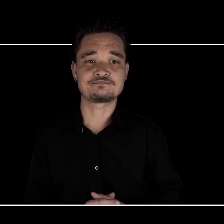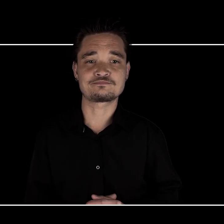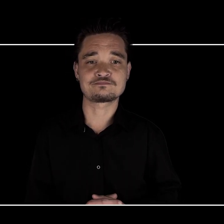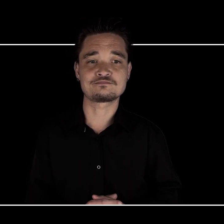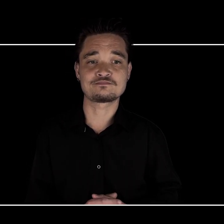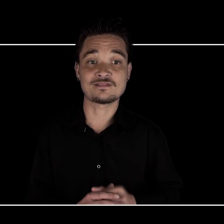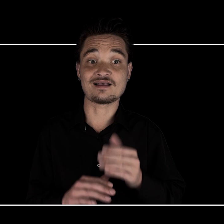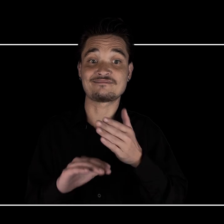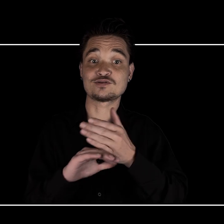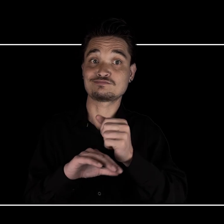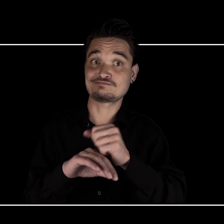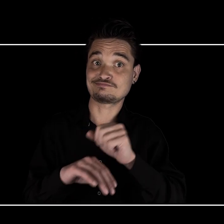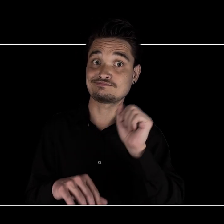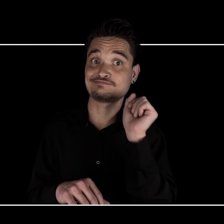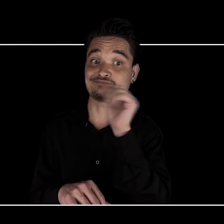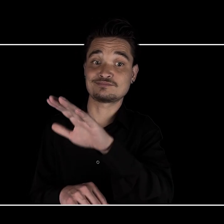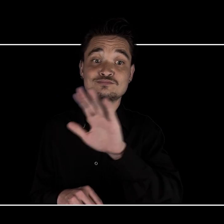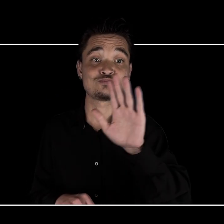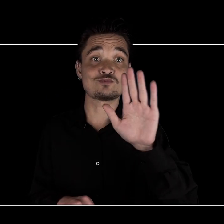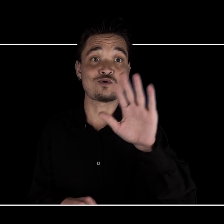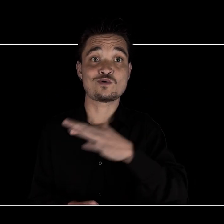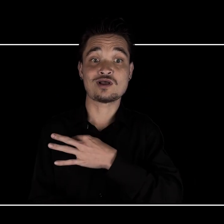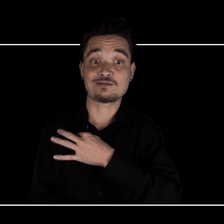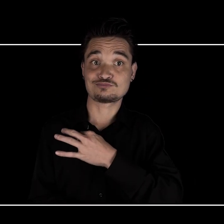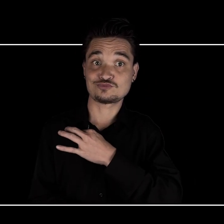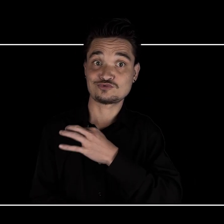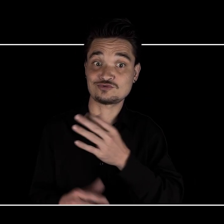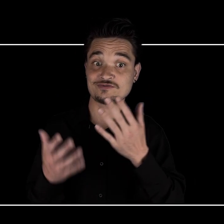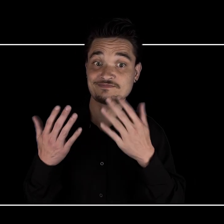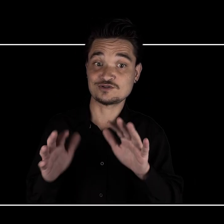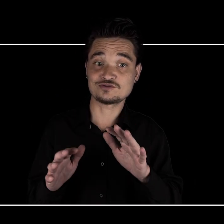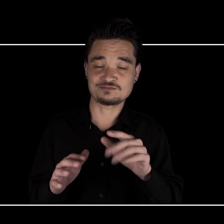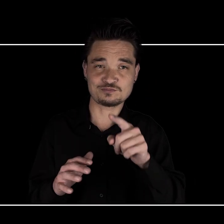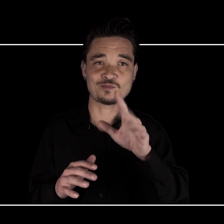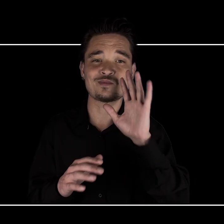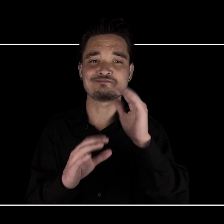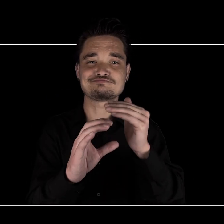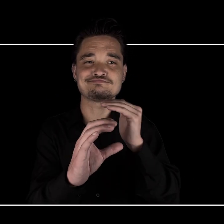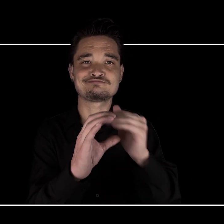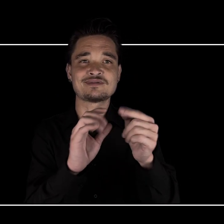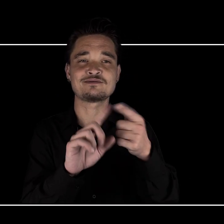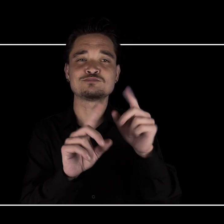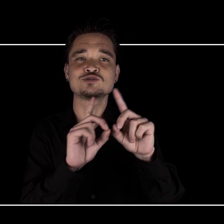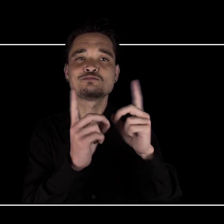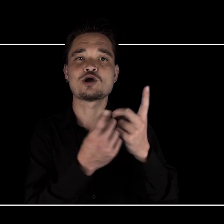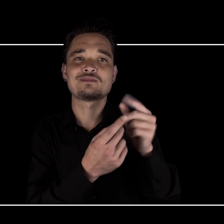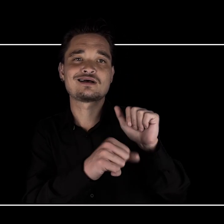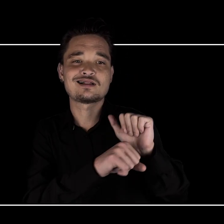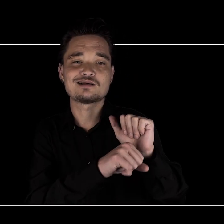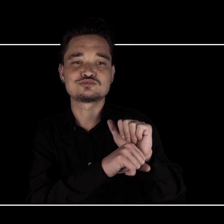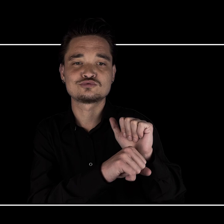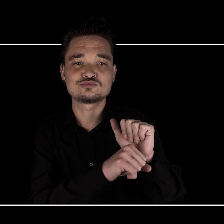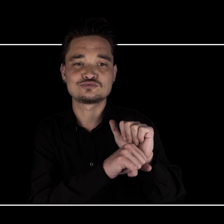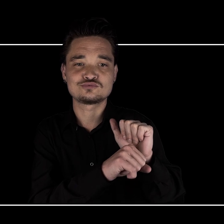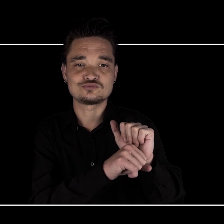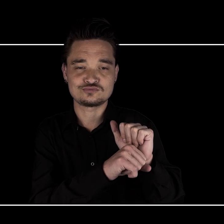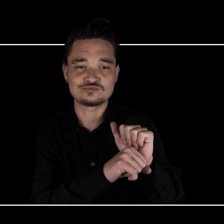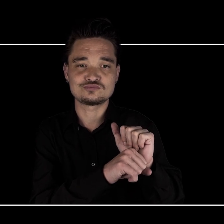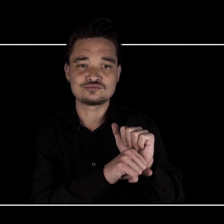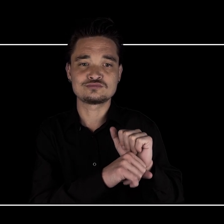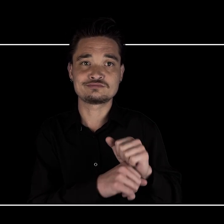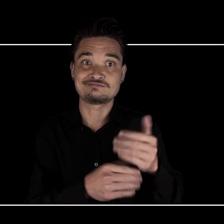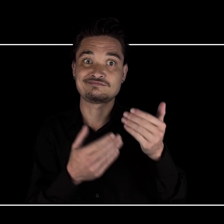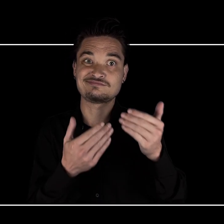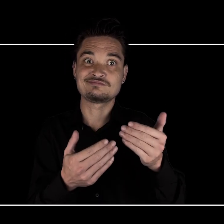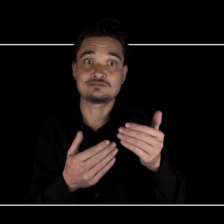After you submit your unemployment insurance application, you'll get an email message from the Department of Labor. Click